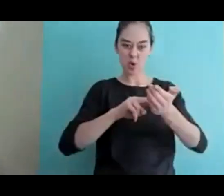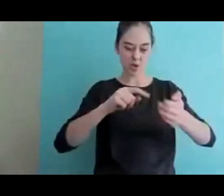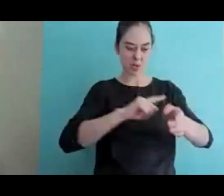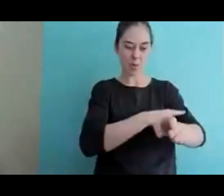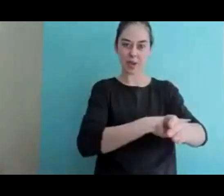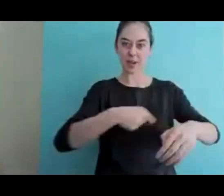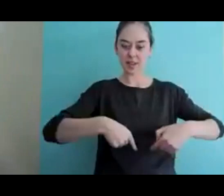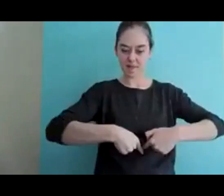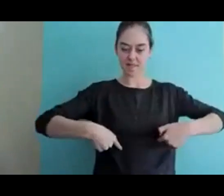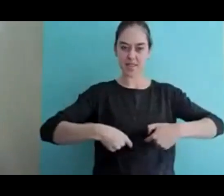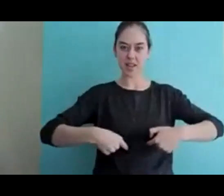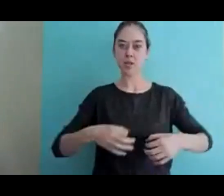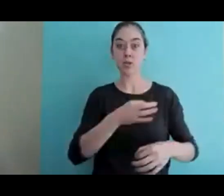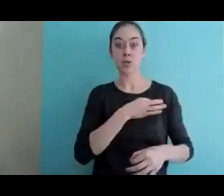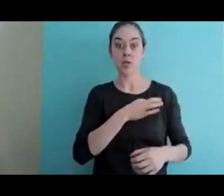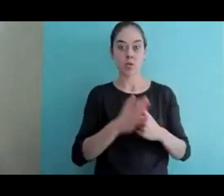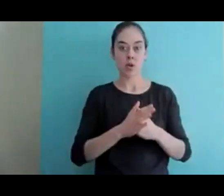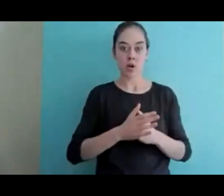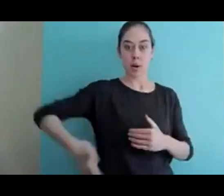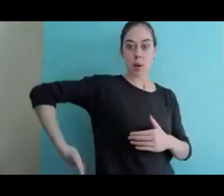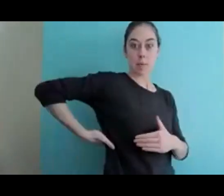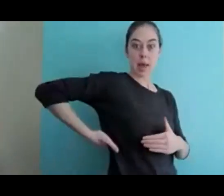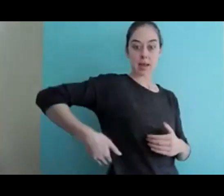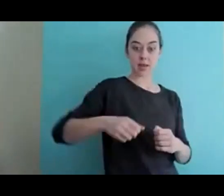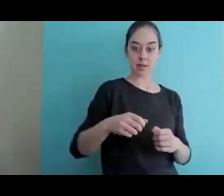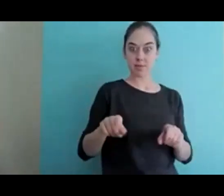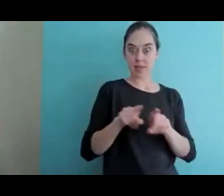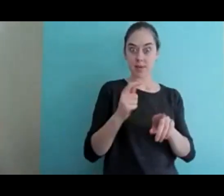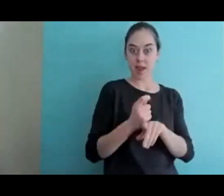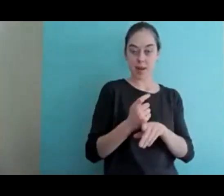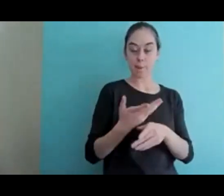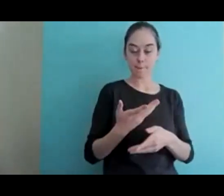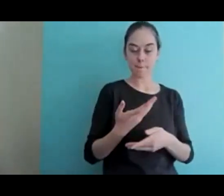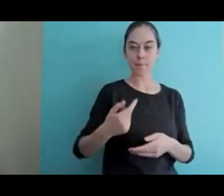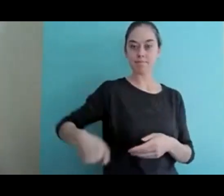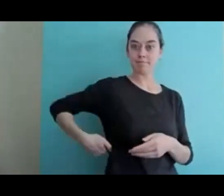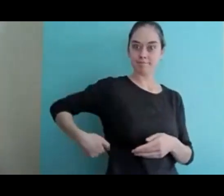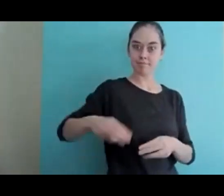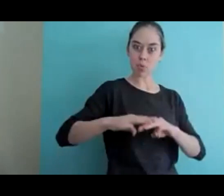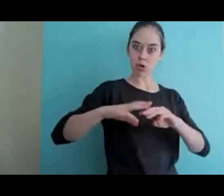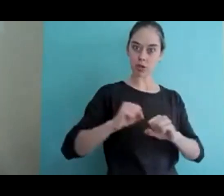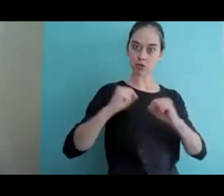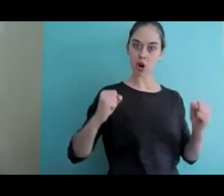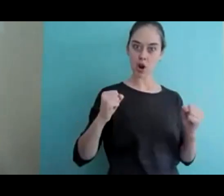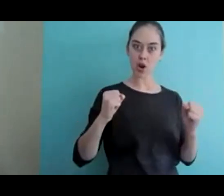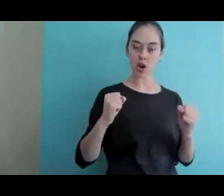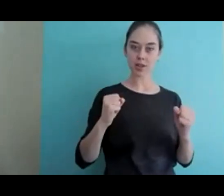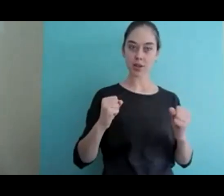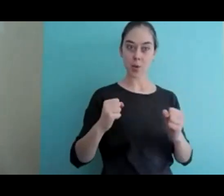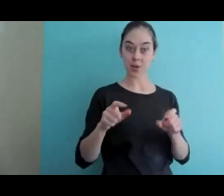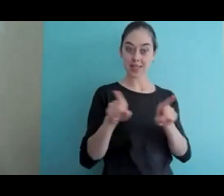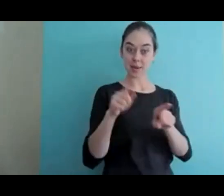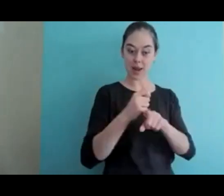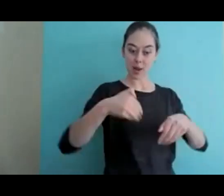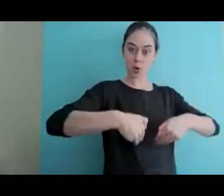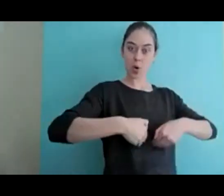it's very good. Strengthens up our back as well, because we're exercising our back as well as our core,